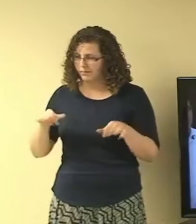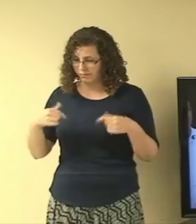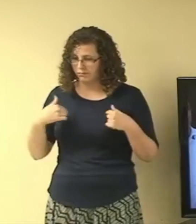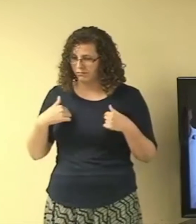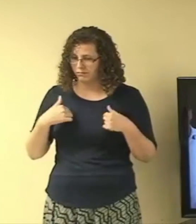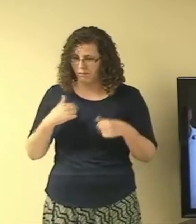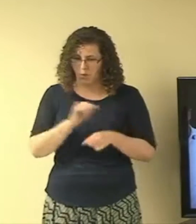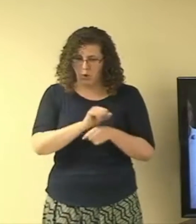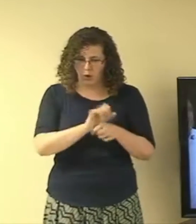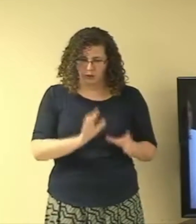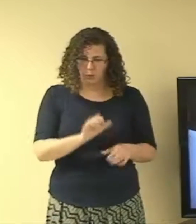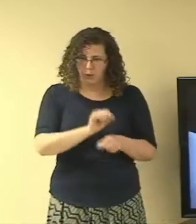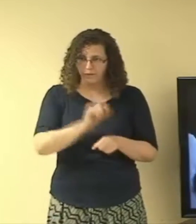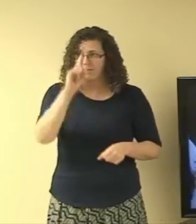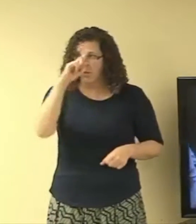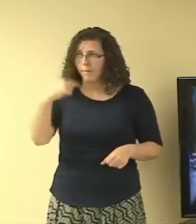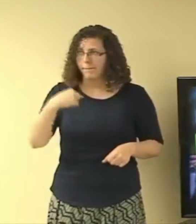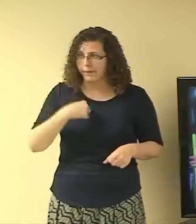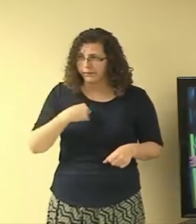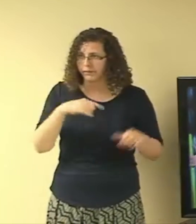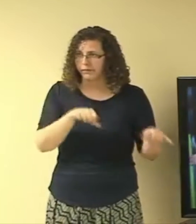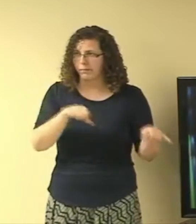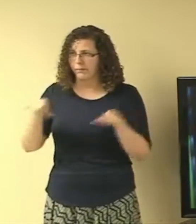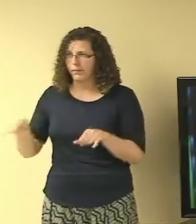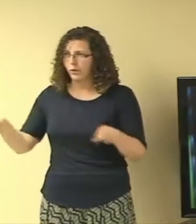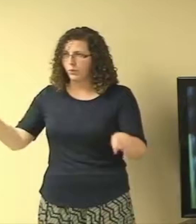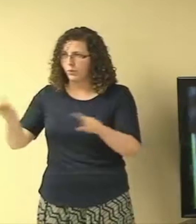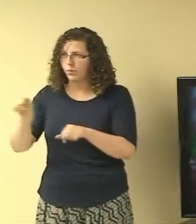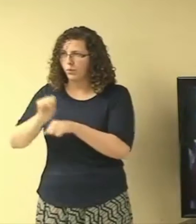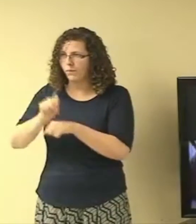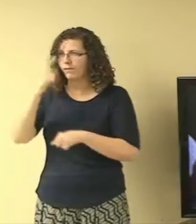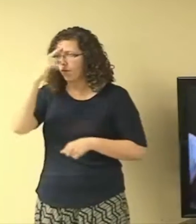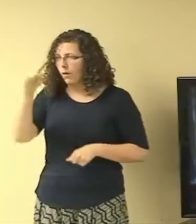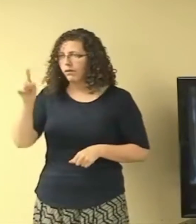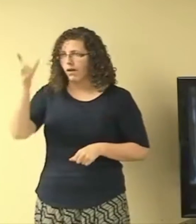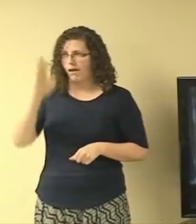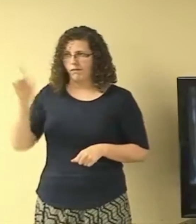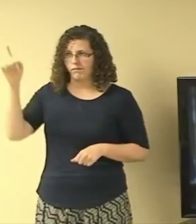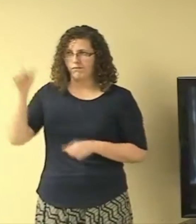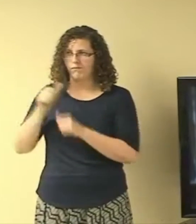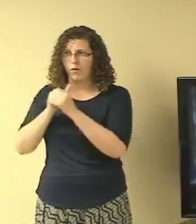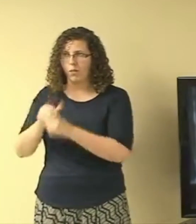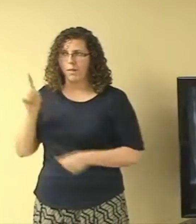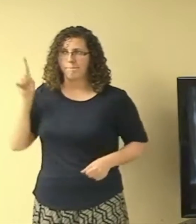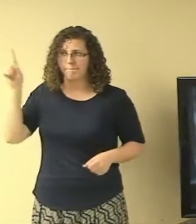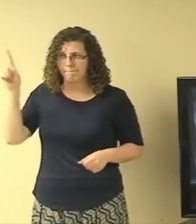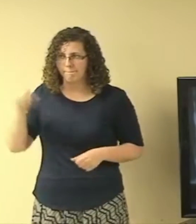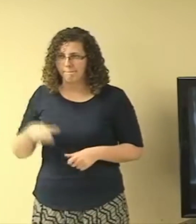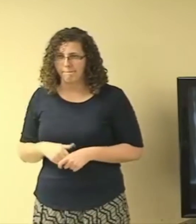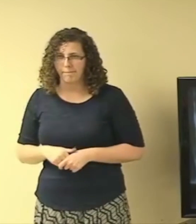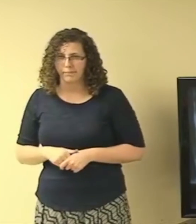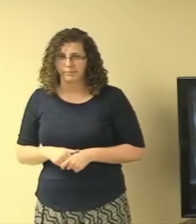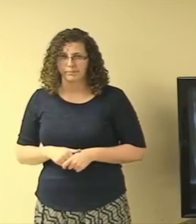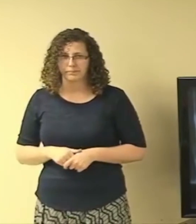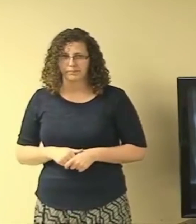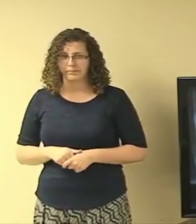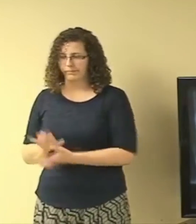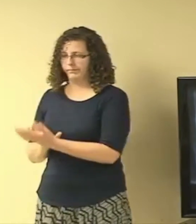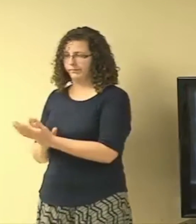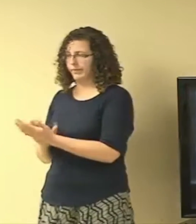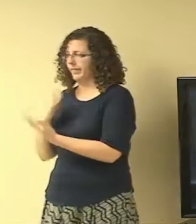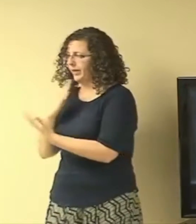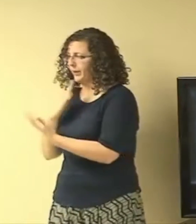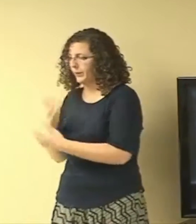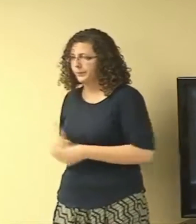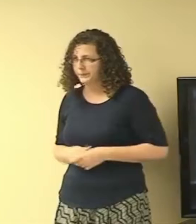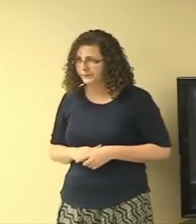owner. We are managing it for God. He is the owner. Right here. Give these guys a round of applause. Good job,